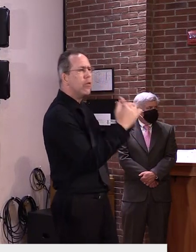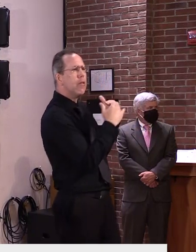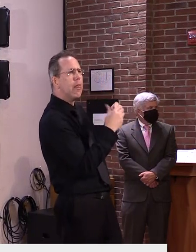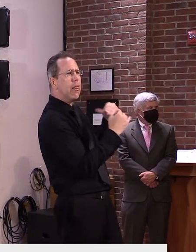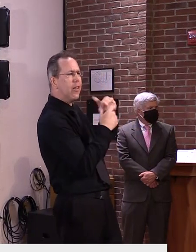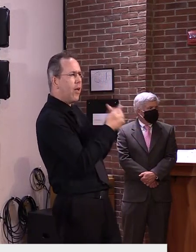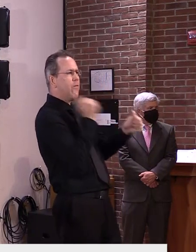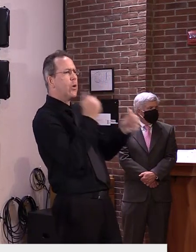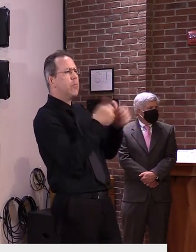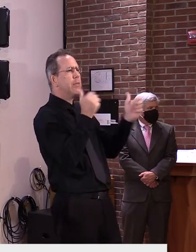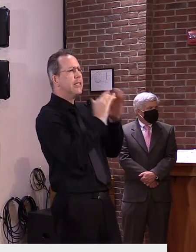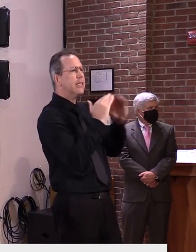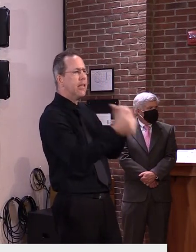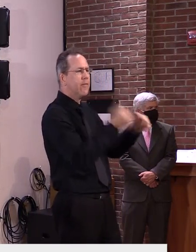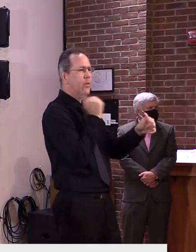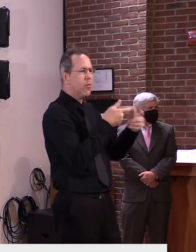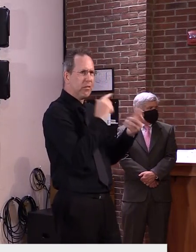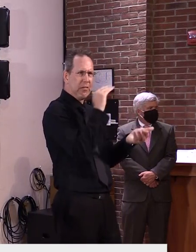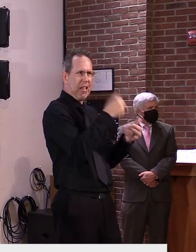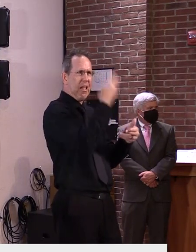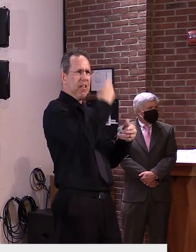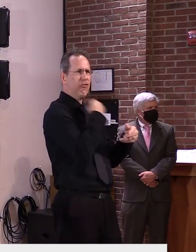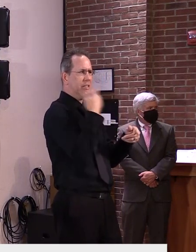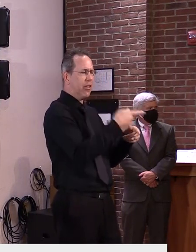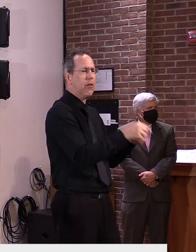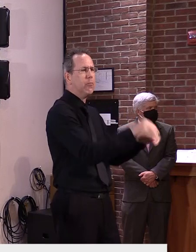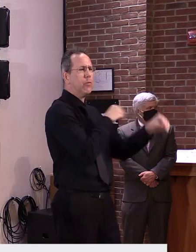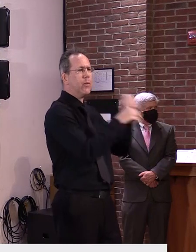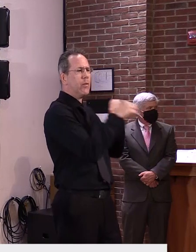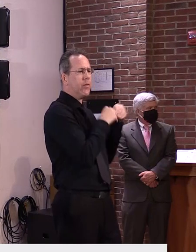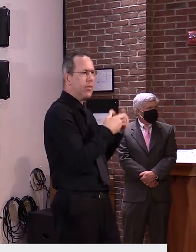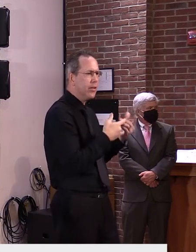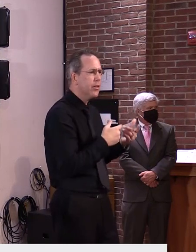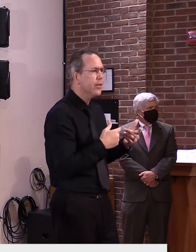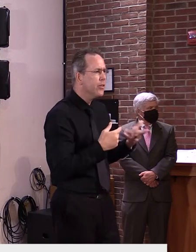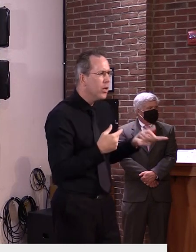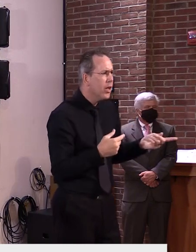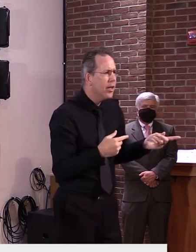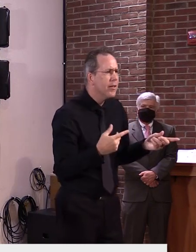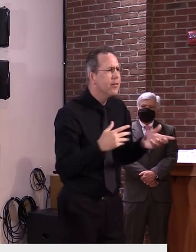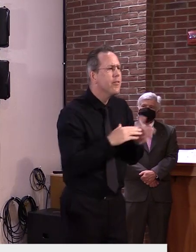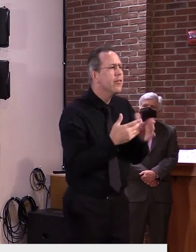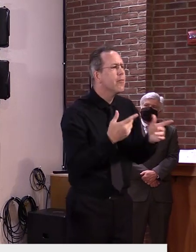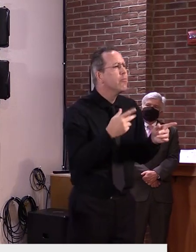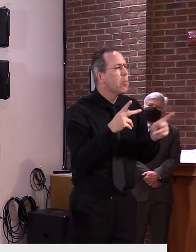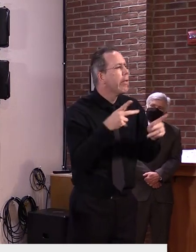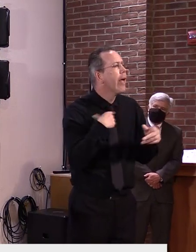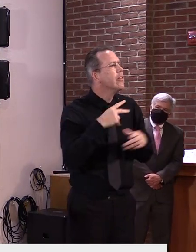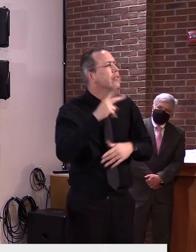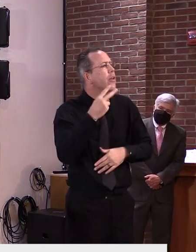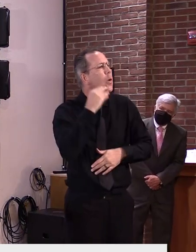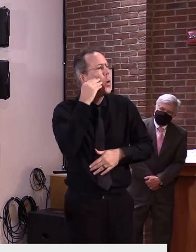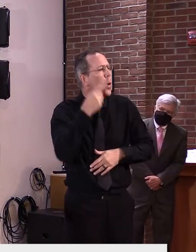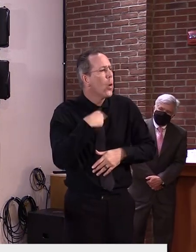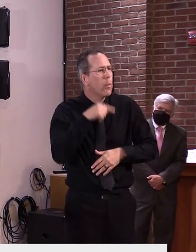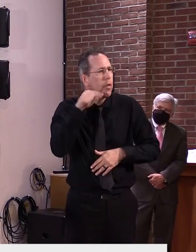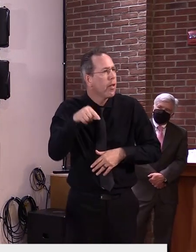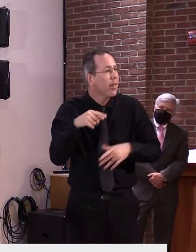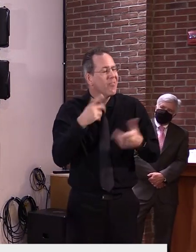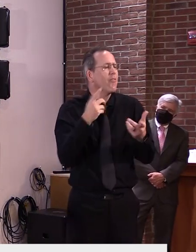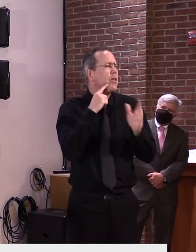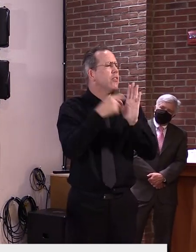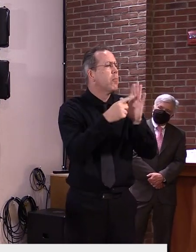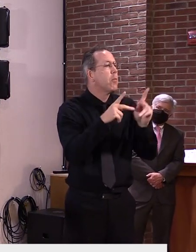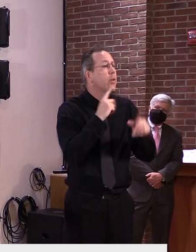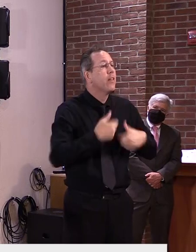children with parents who may have vacation homes in New Hampshire, for example, who are choosing to enroll their children in New Hampshire schools Are we seeing anything equivalent in